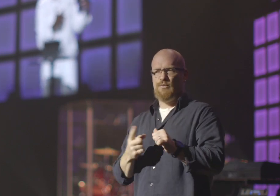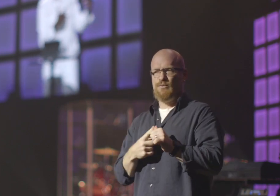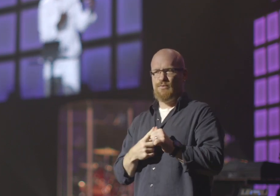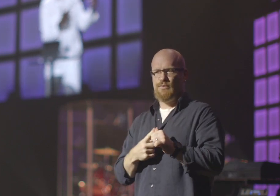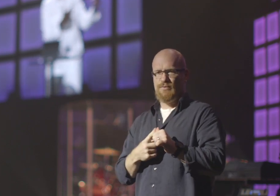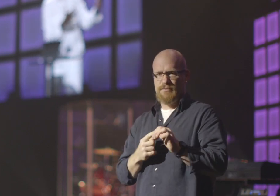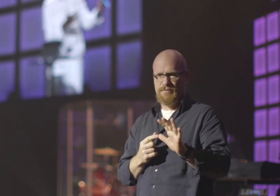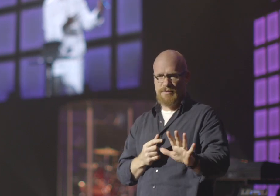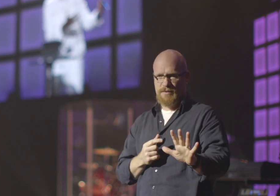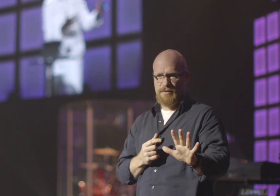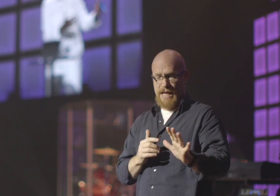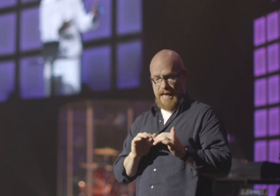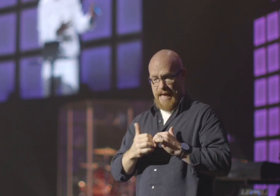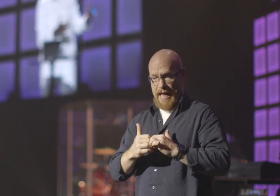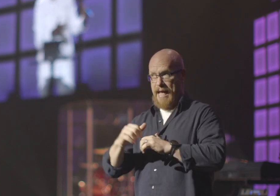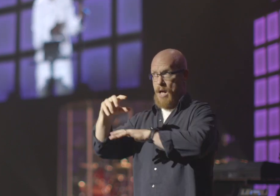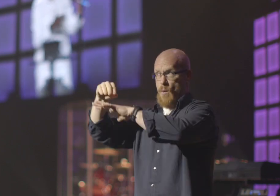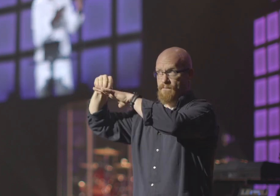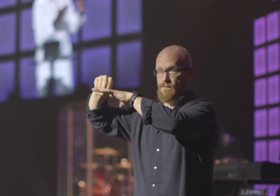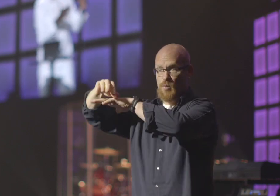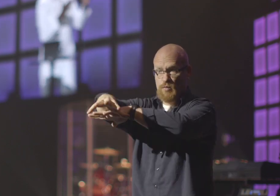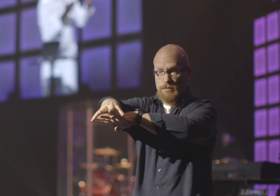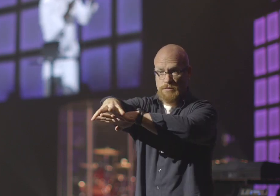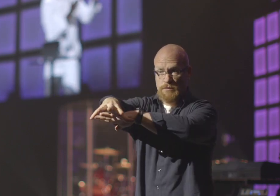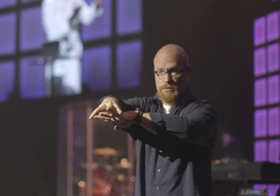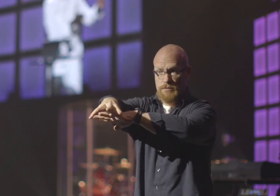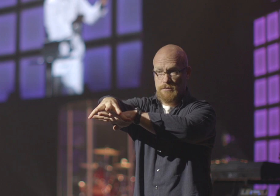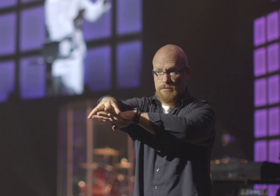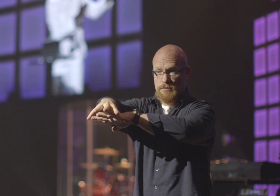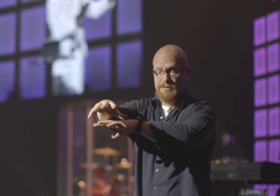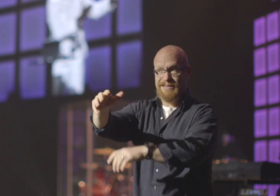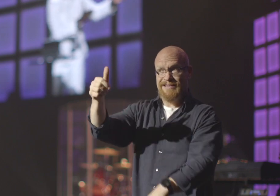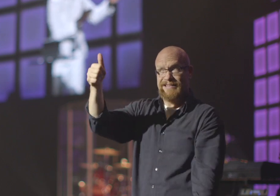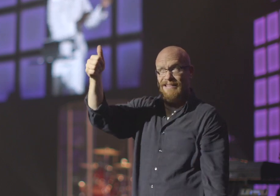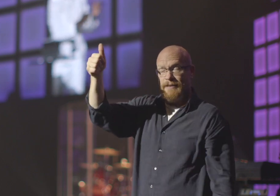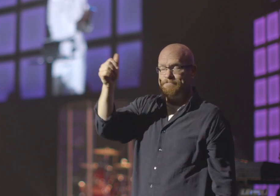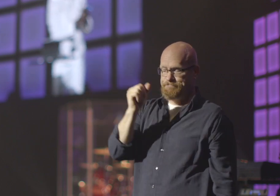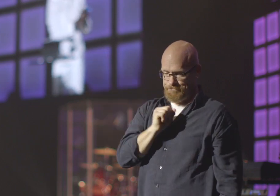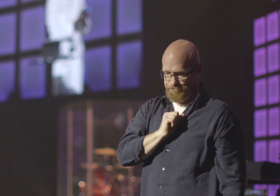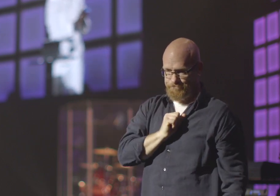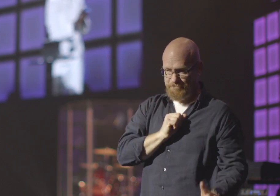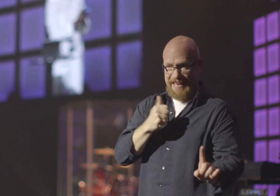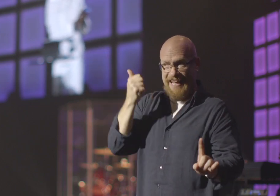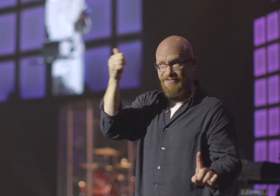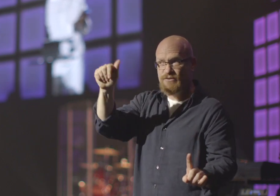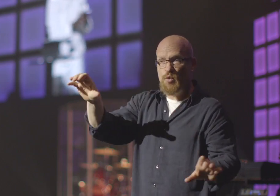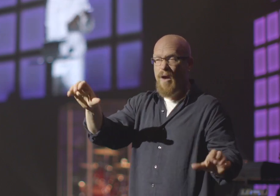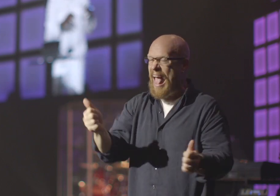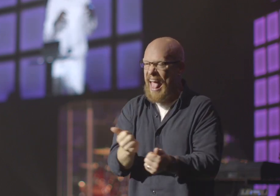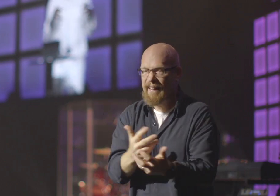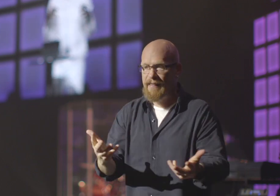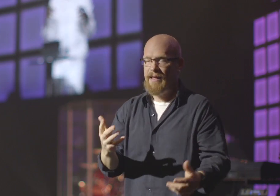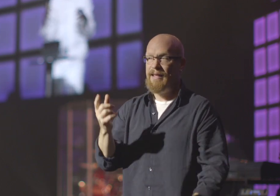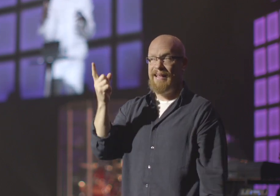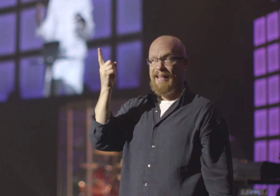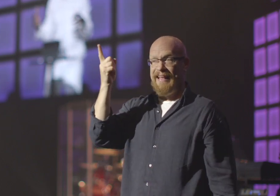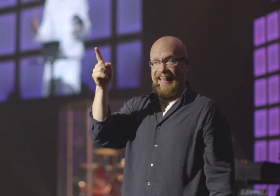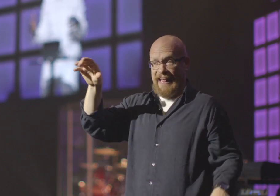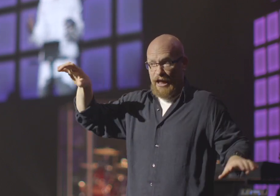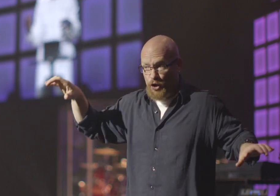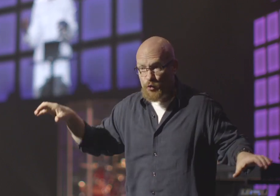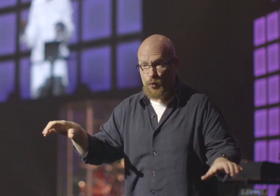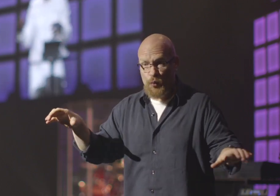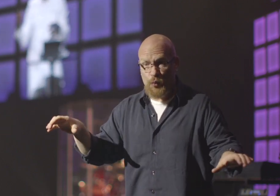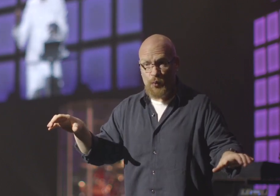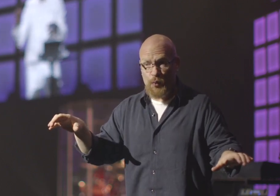one of the ways he moves is this. God doesn't do anything, say anything. God doesn't do